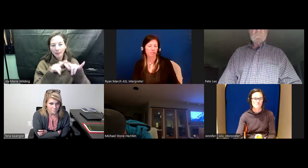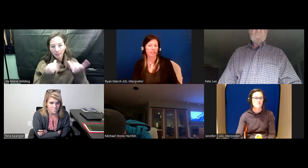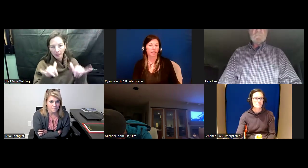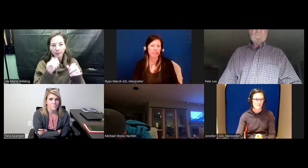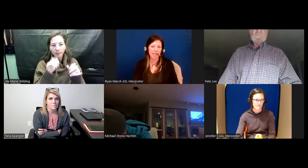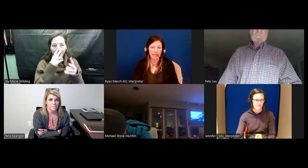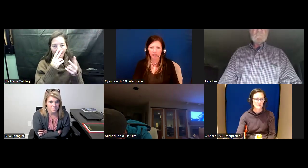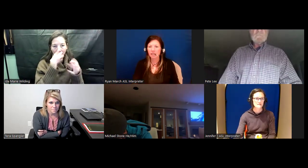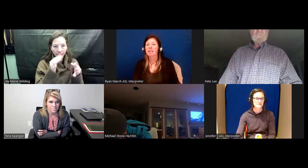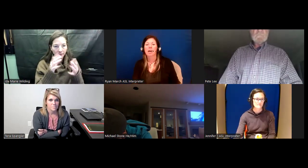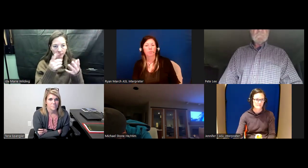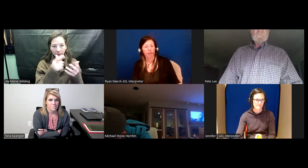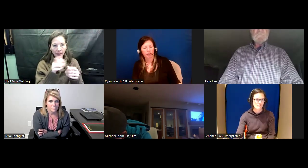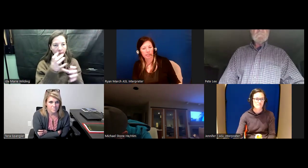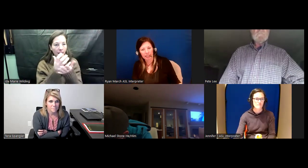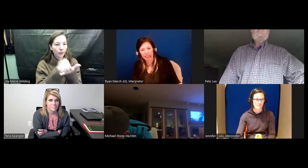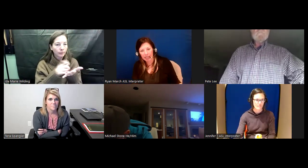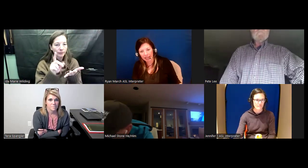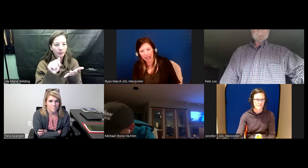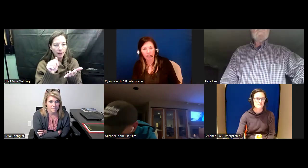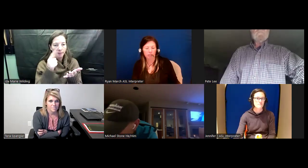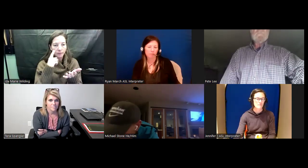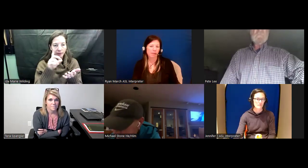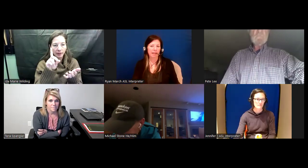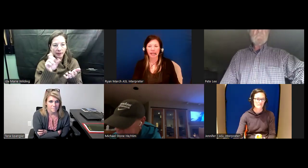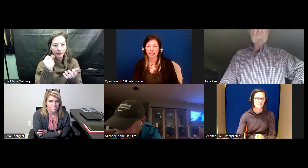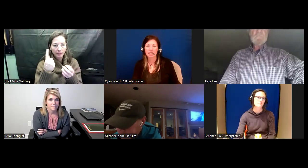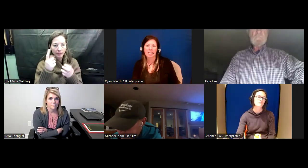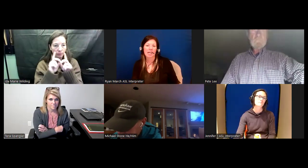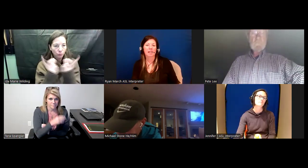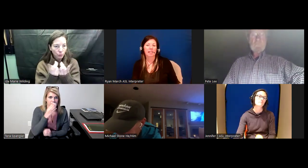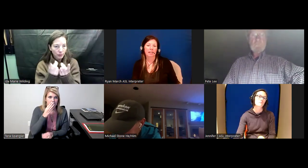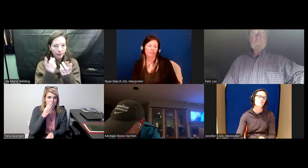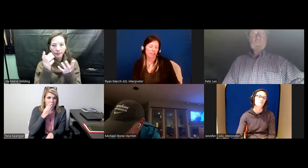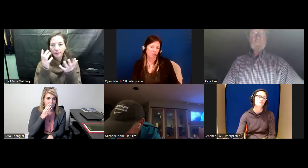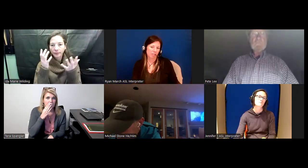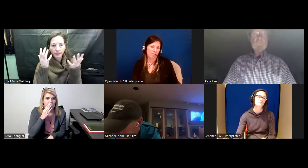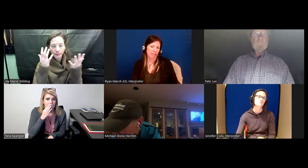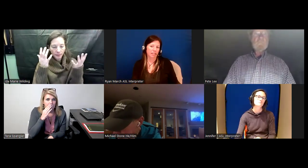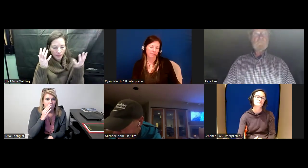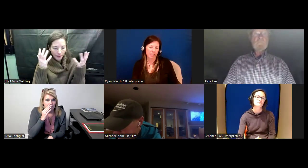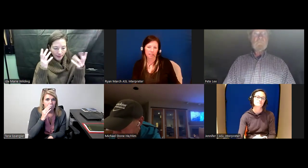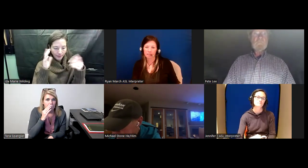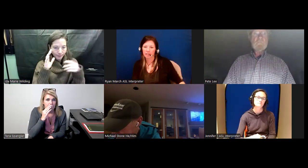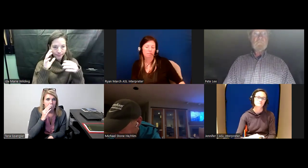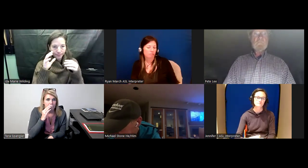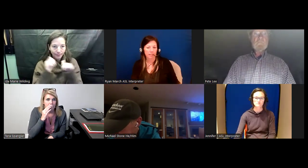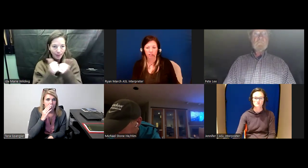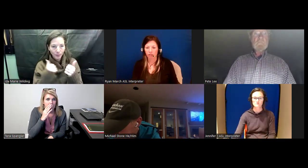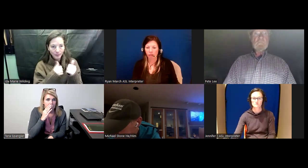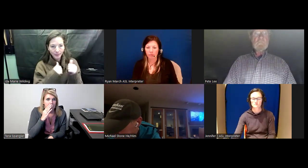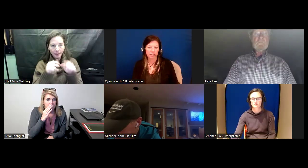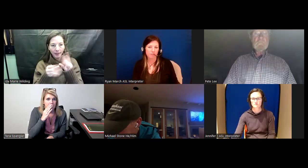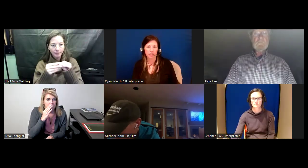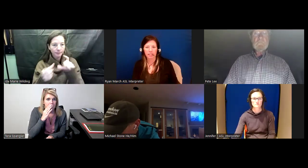has her meeting on Monday, our priority is the lead K, how to combine that. And again, the District 11